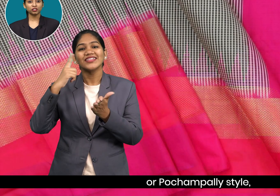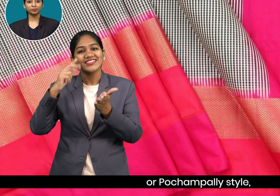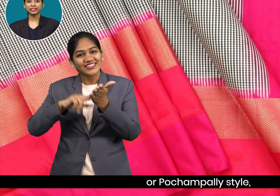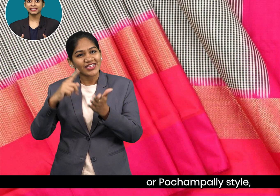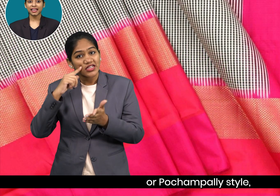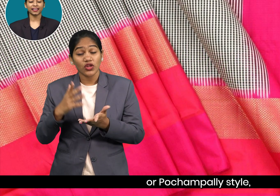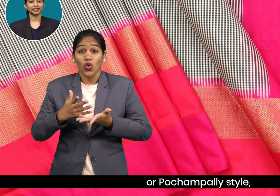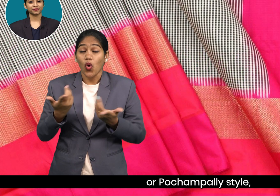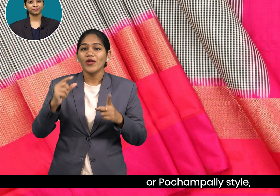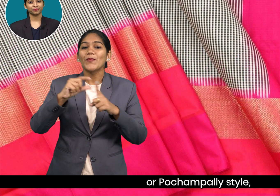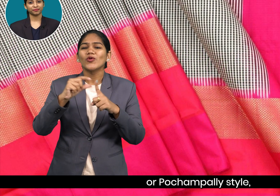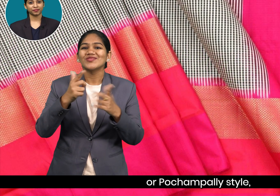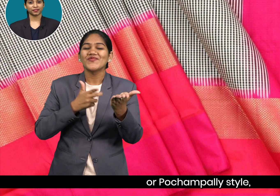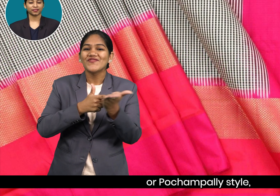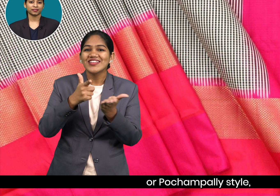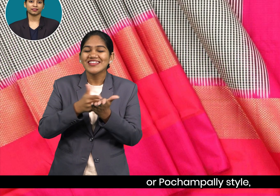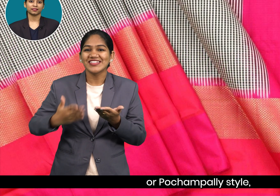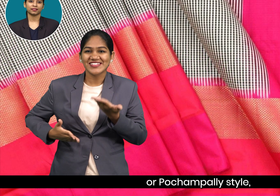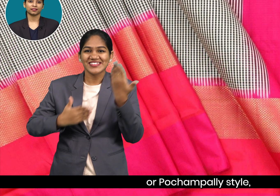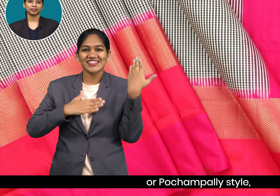or Pochampalli style,